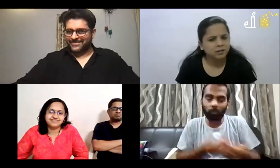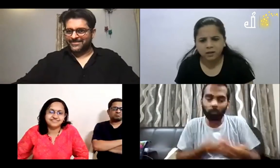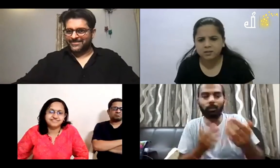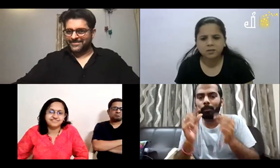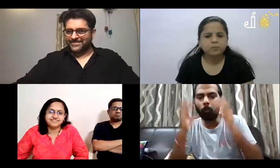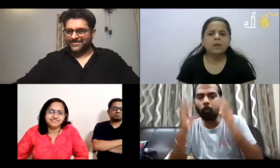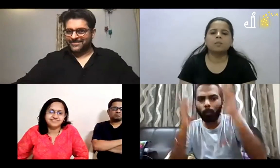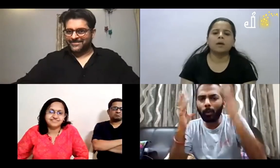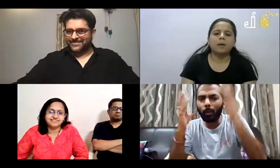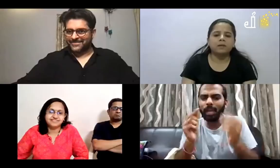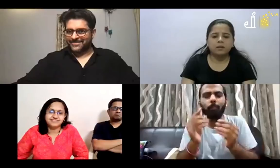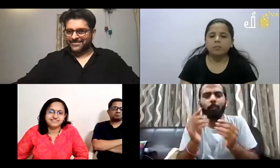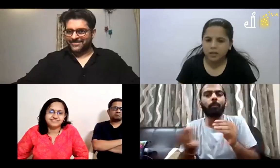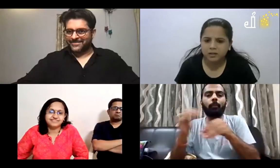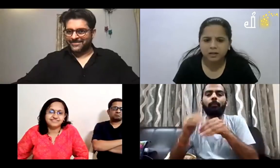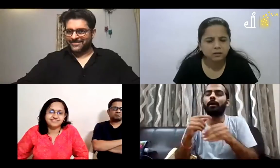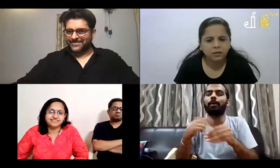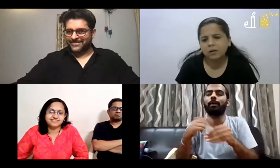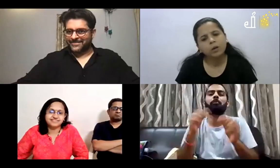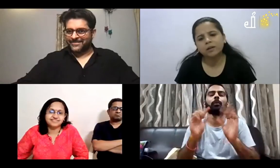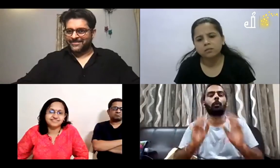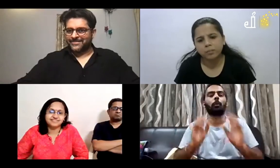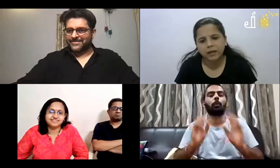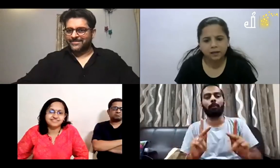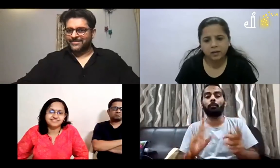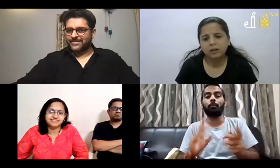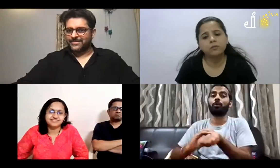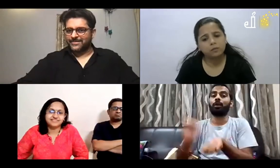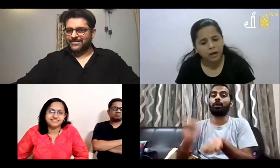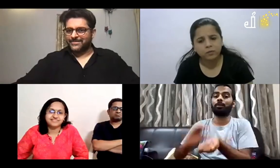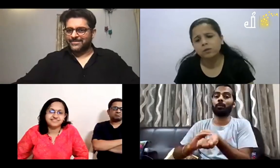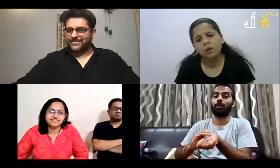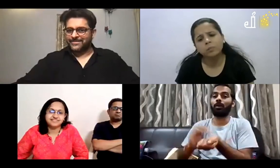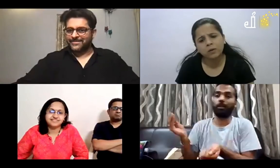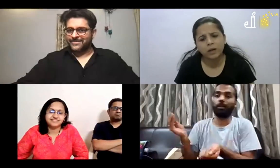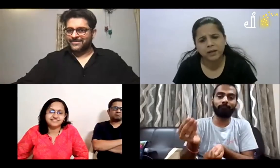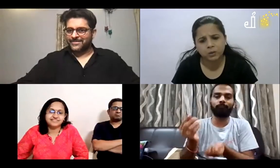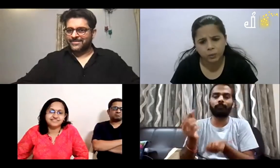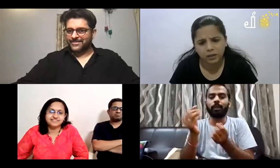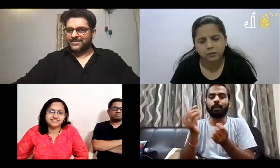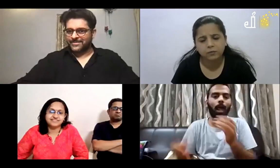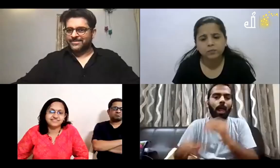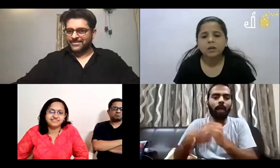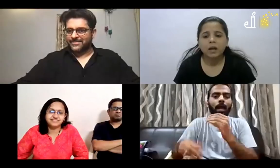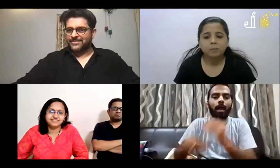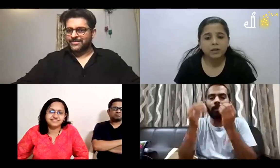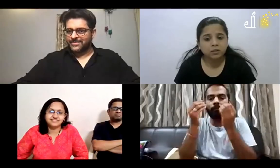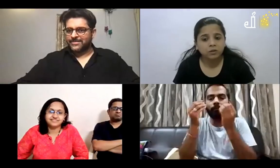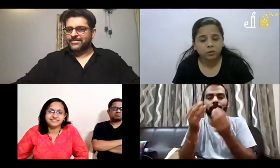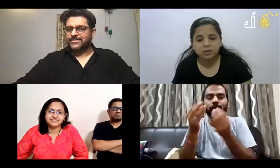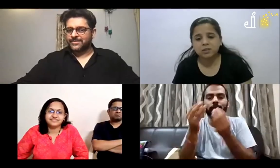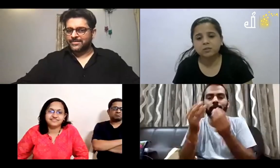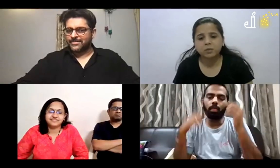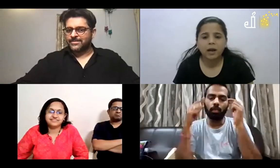already discussed, my partner and me, that we will not be angry if I will not be worried as well. But